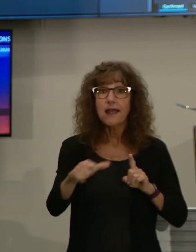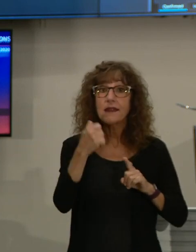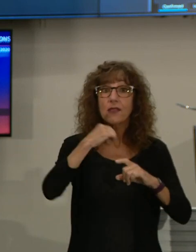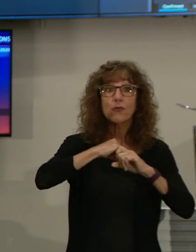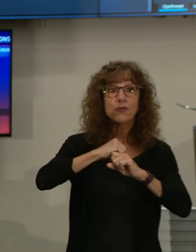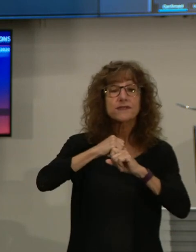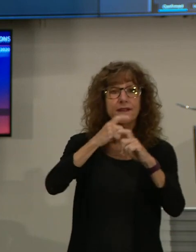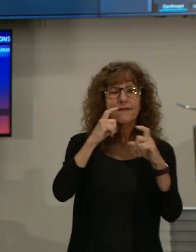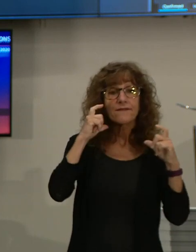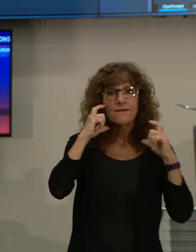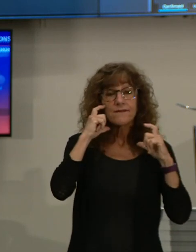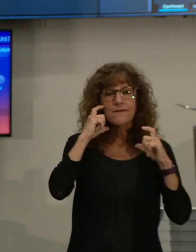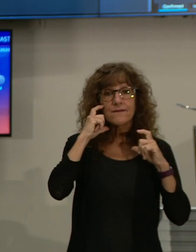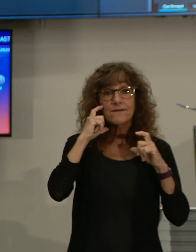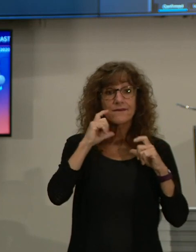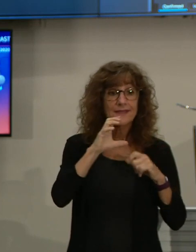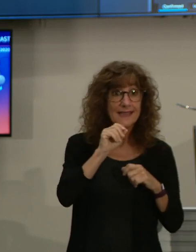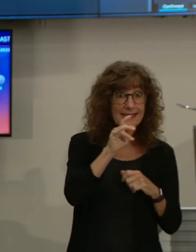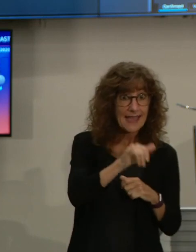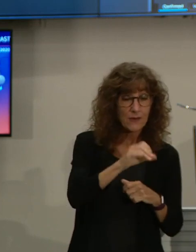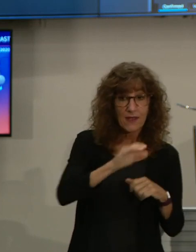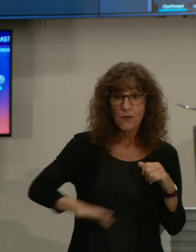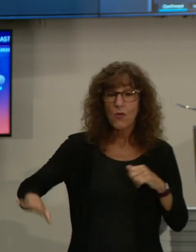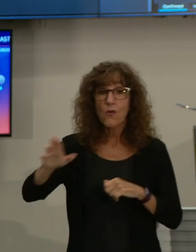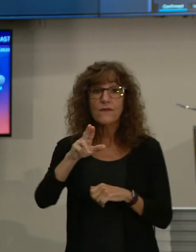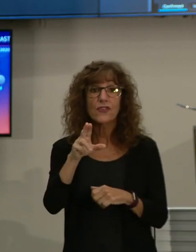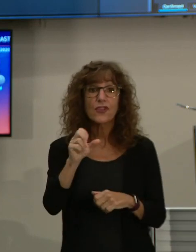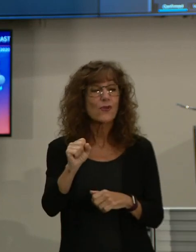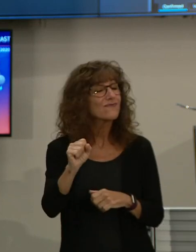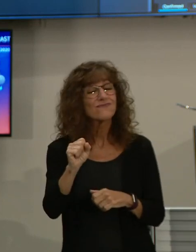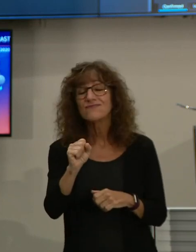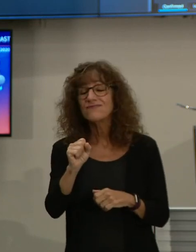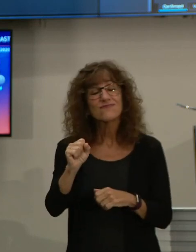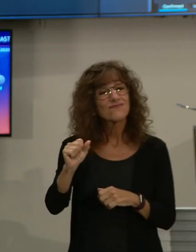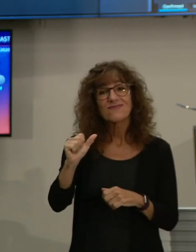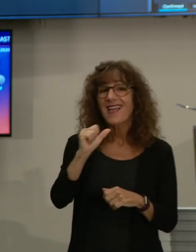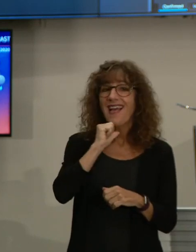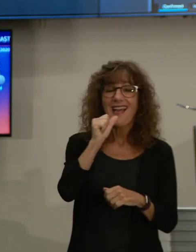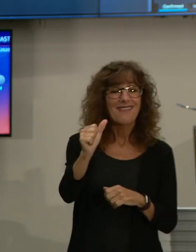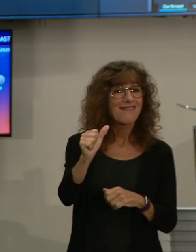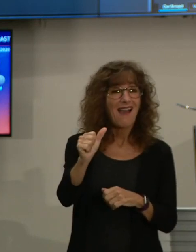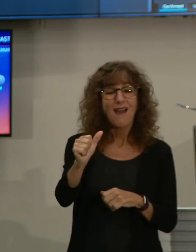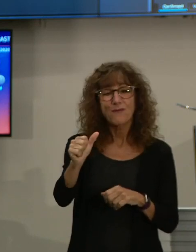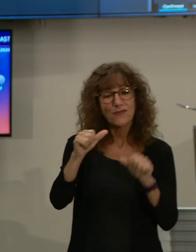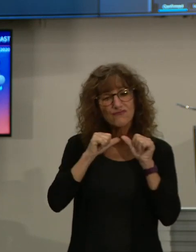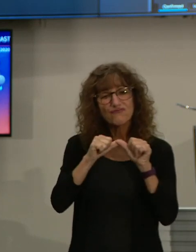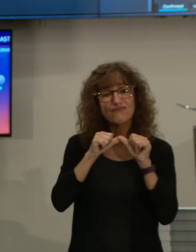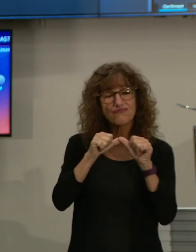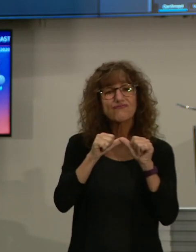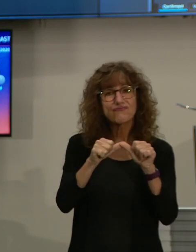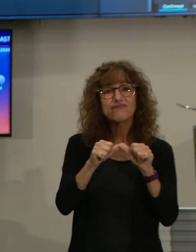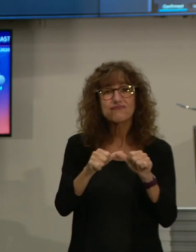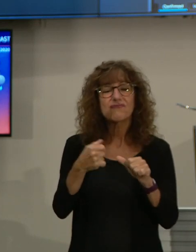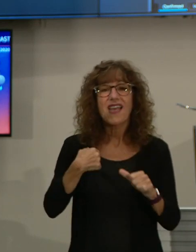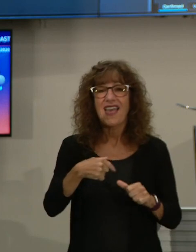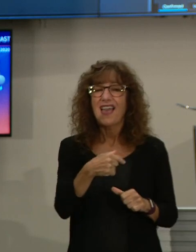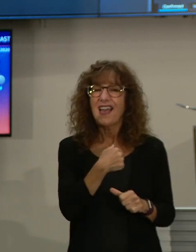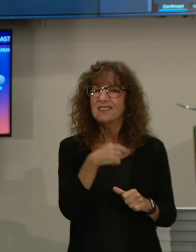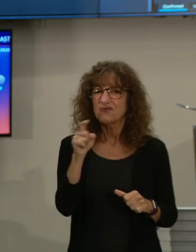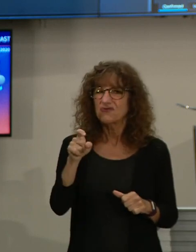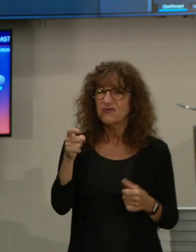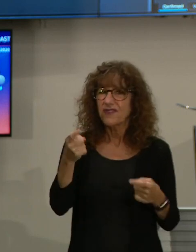protective measures, both in the county and nationwide, have not been as robust as we should have had